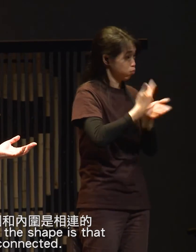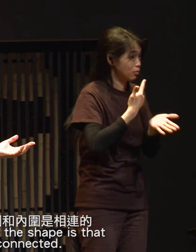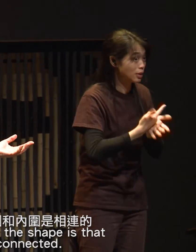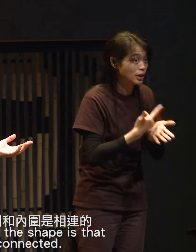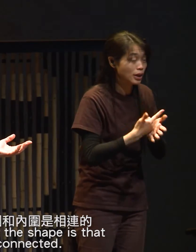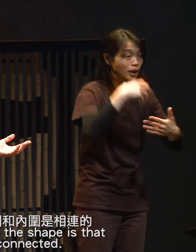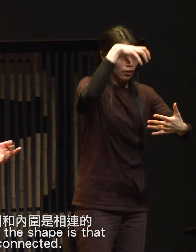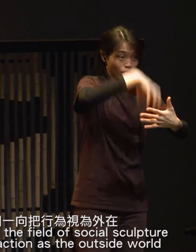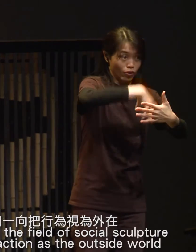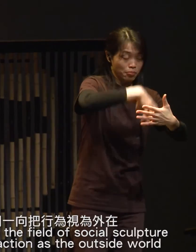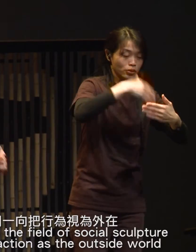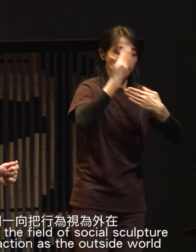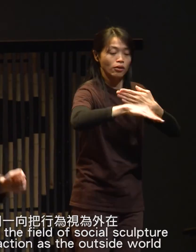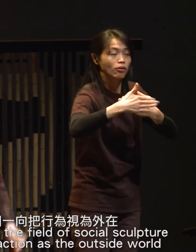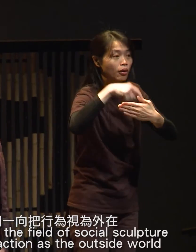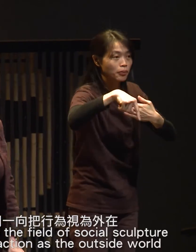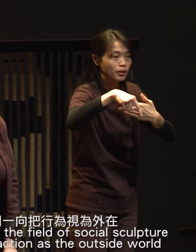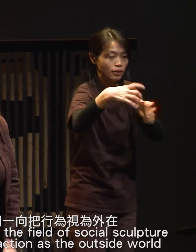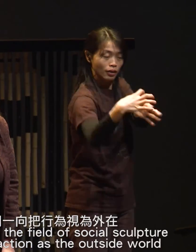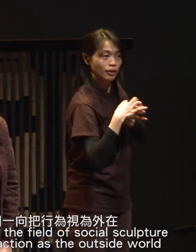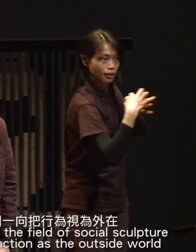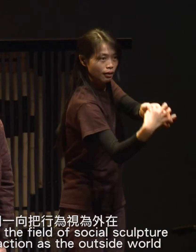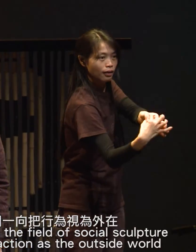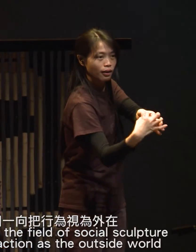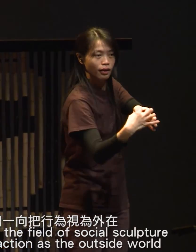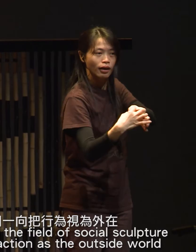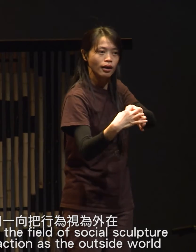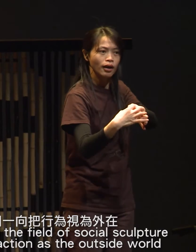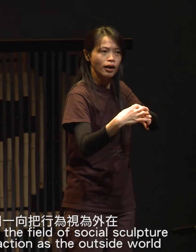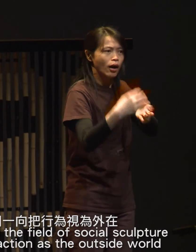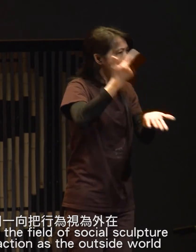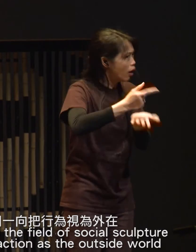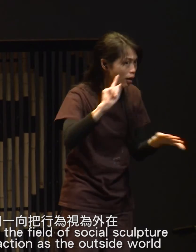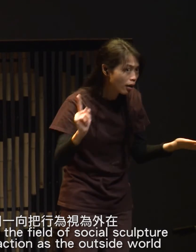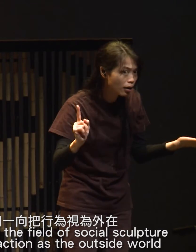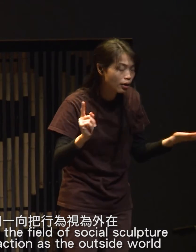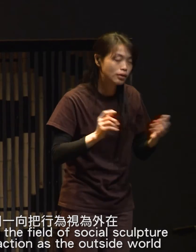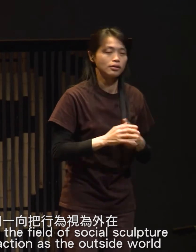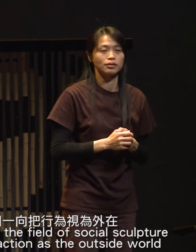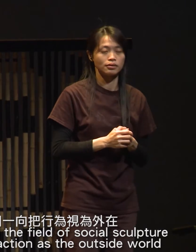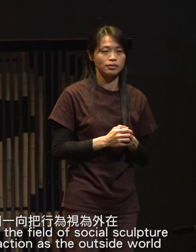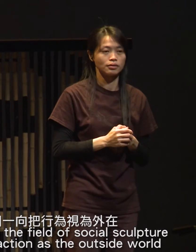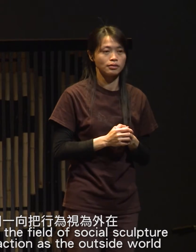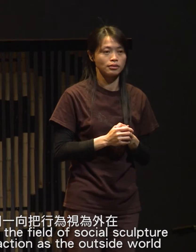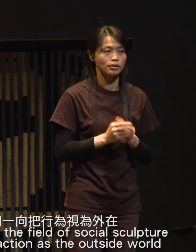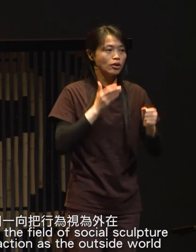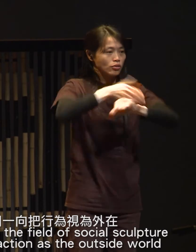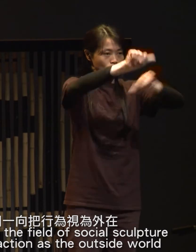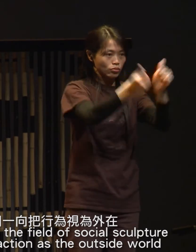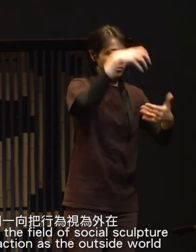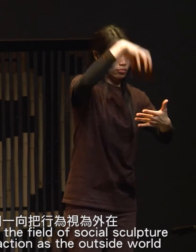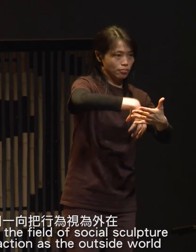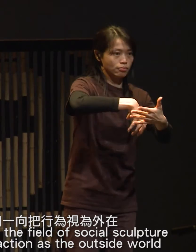connected. And the reason that's so important in the field of social sculpture is because normally we